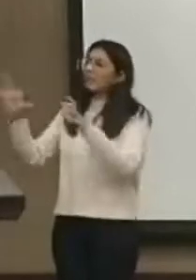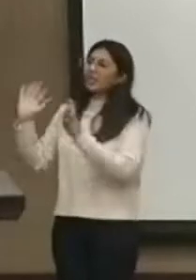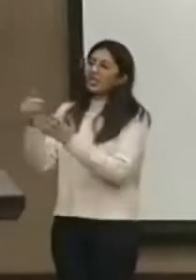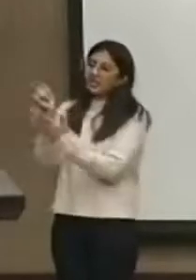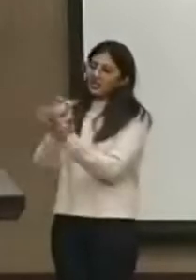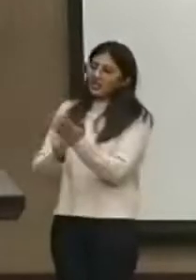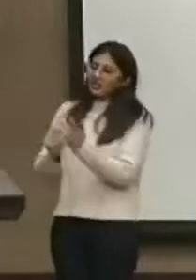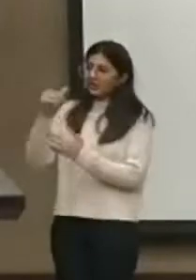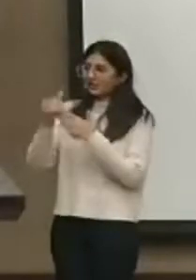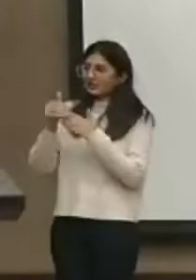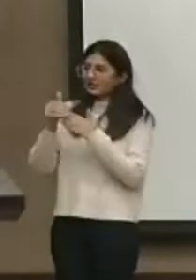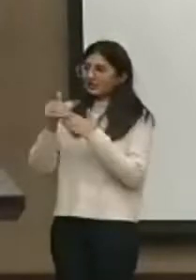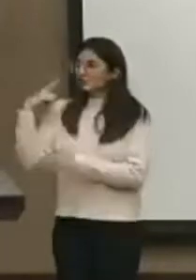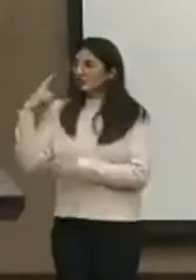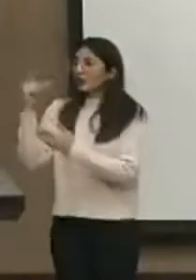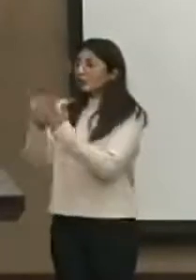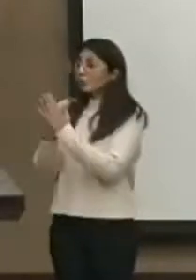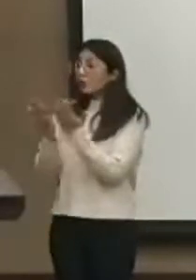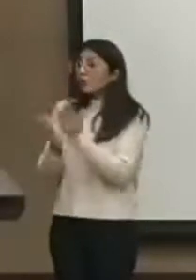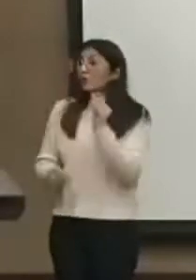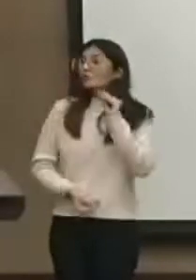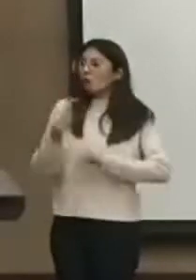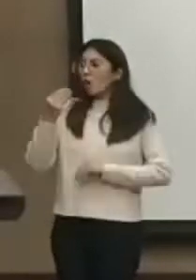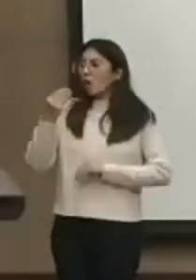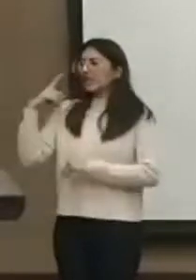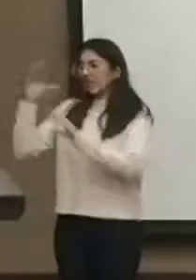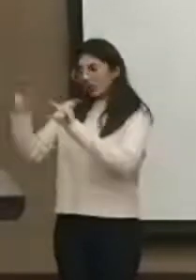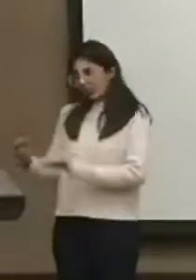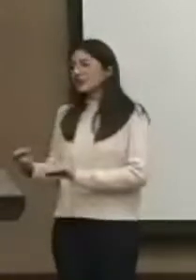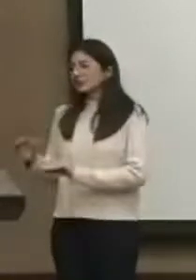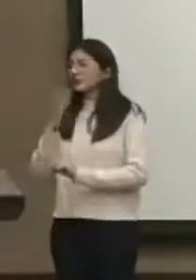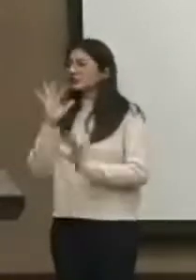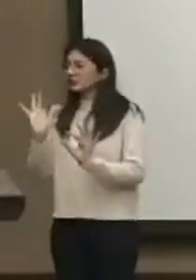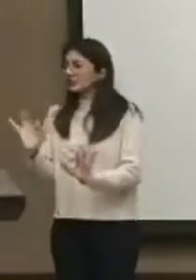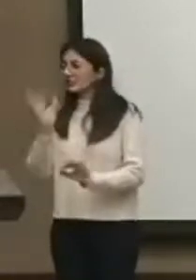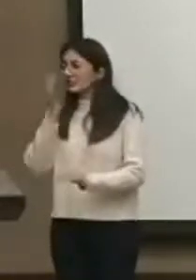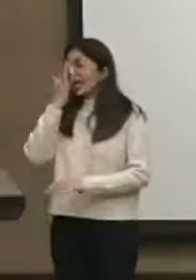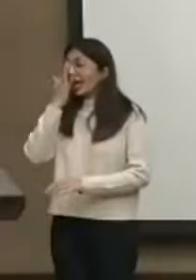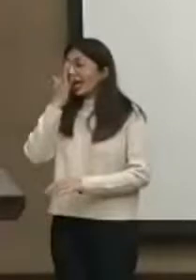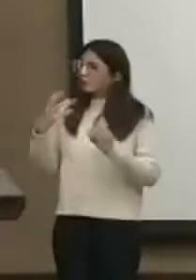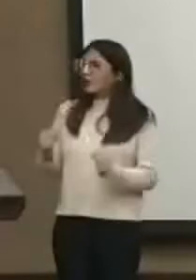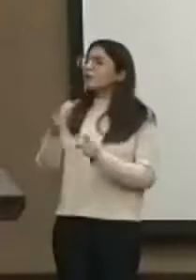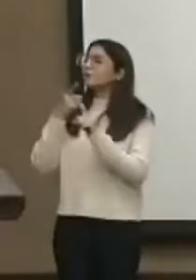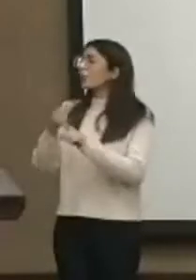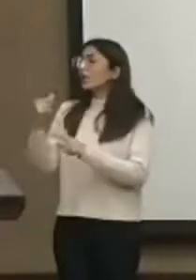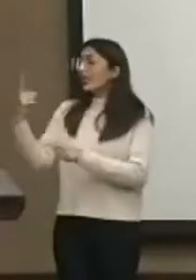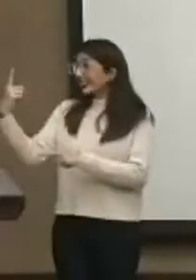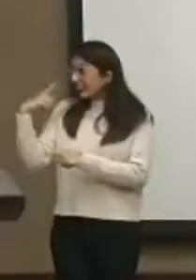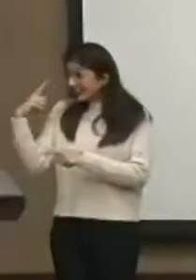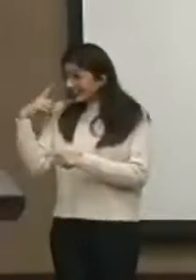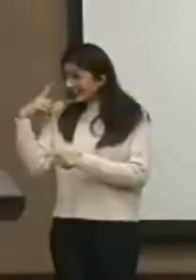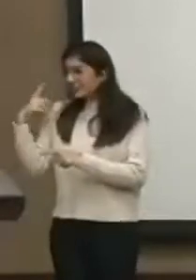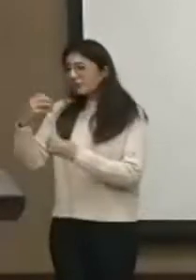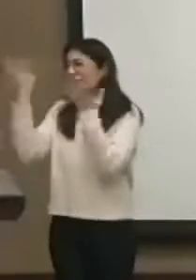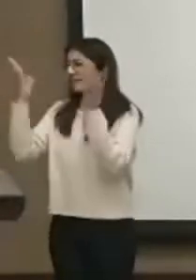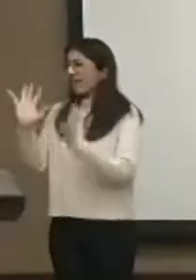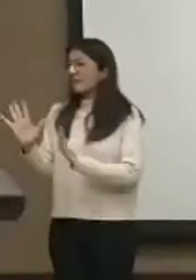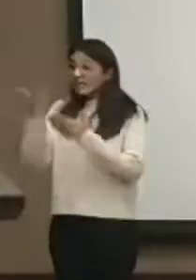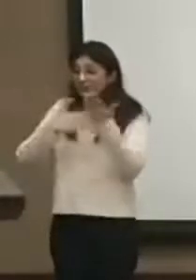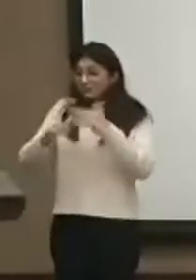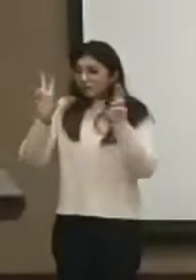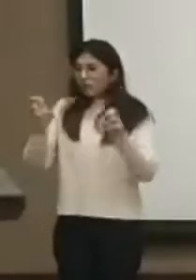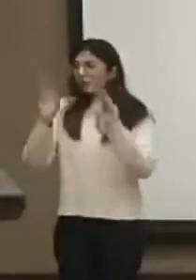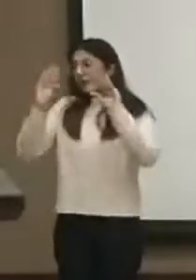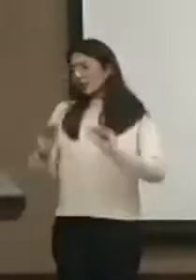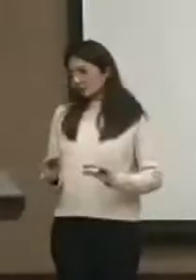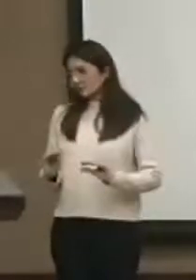books on leadership than real leaders. So I don't want to write on leadership. I will write on disability because nobody wants to write on disability. My first book, it